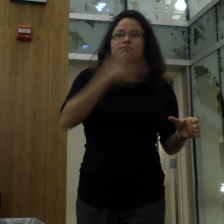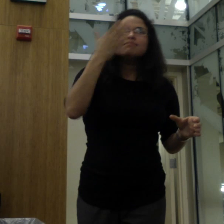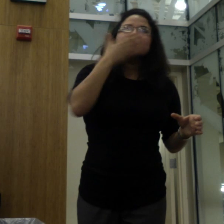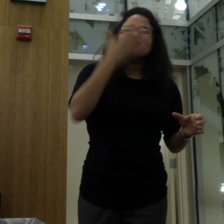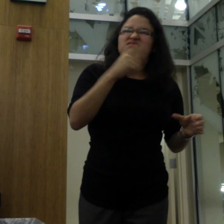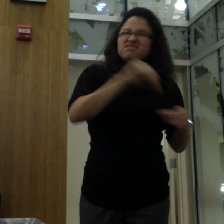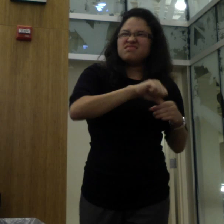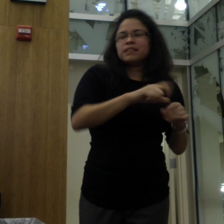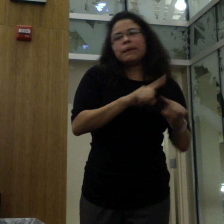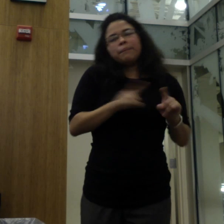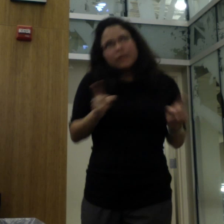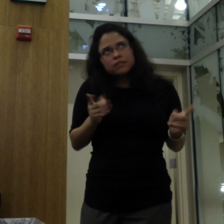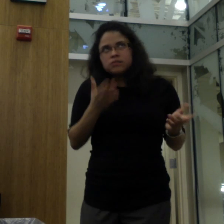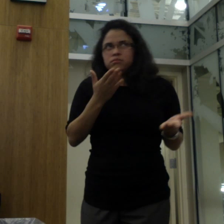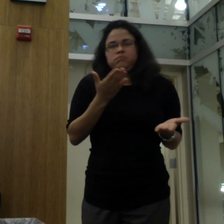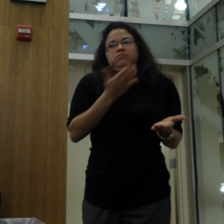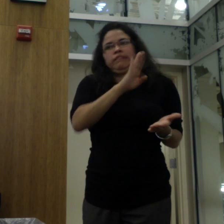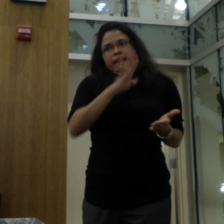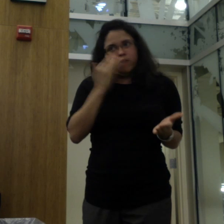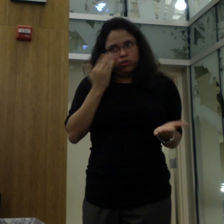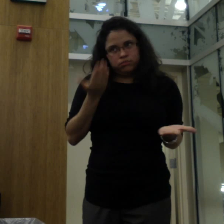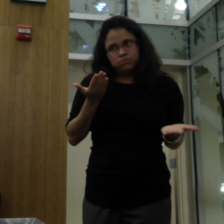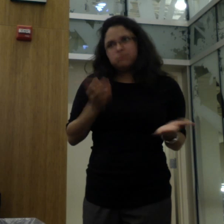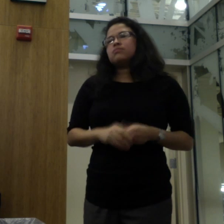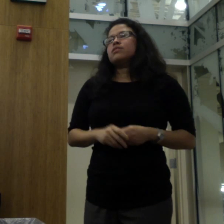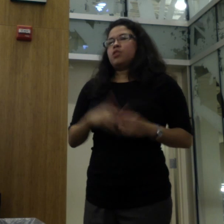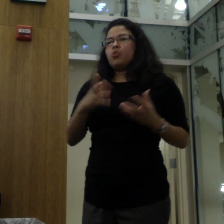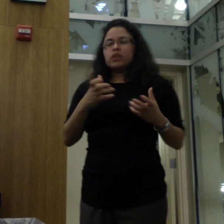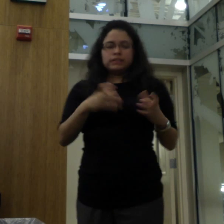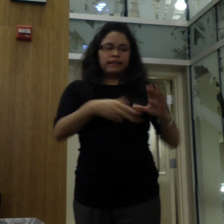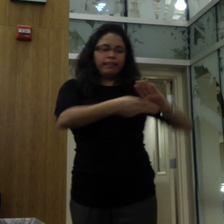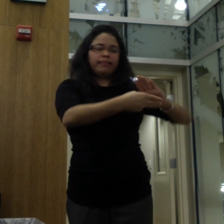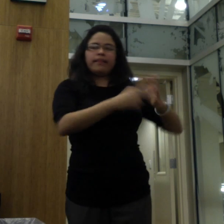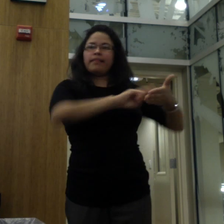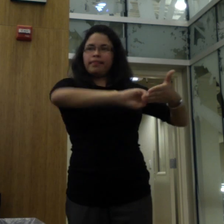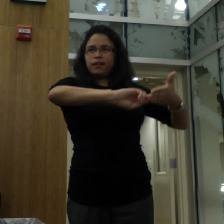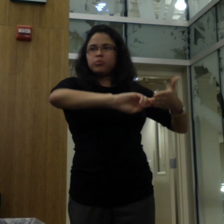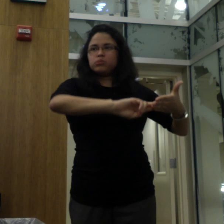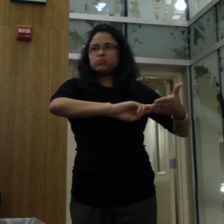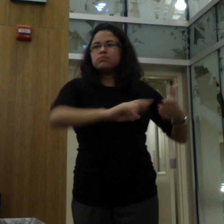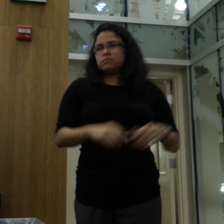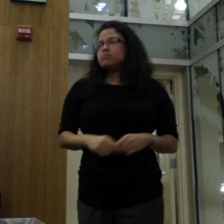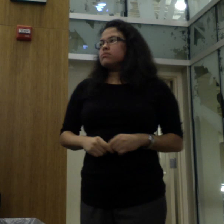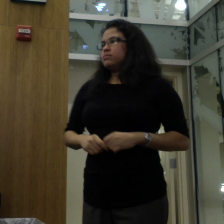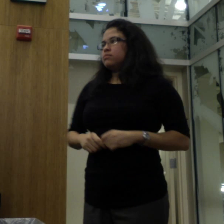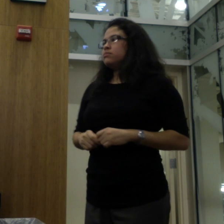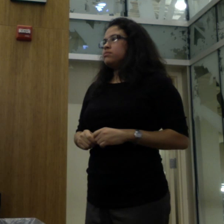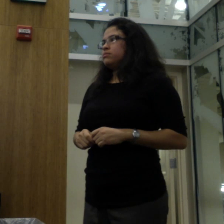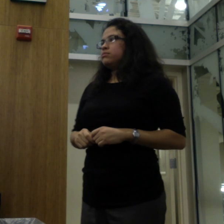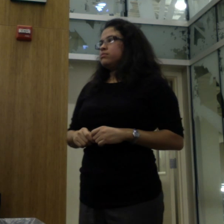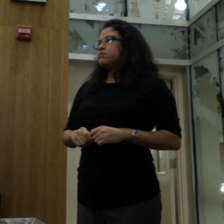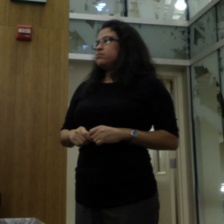who's to say? So label it and let people know what was in that container.